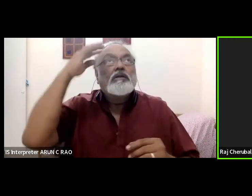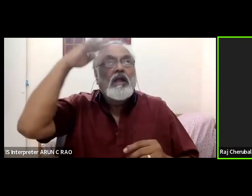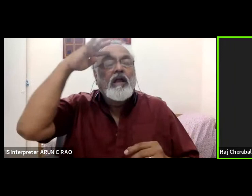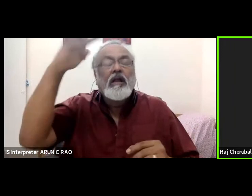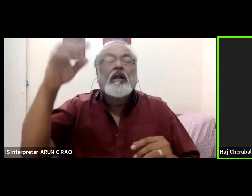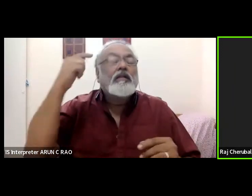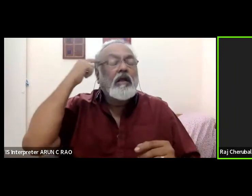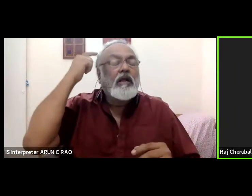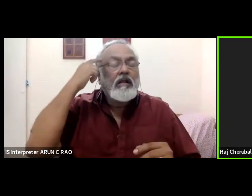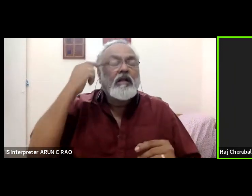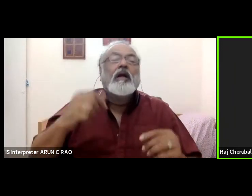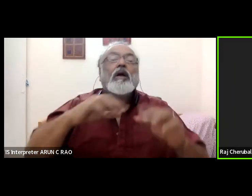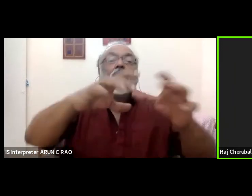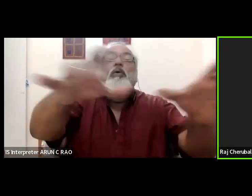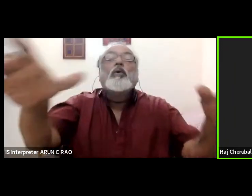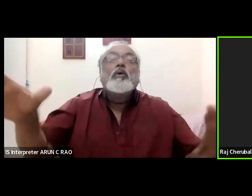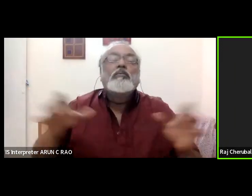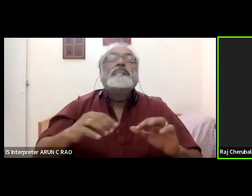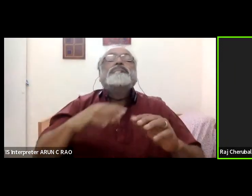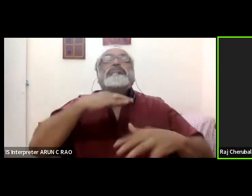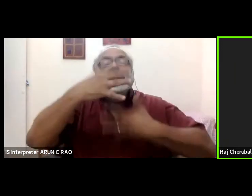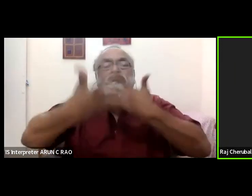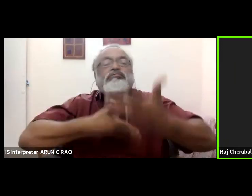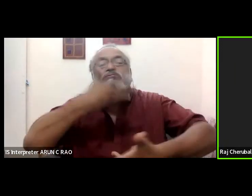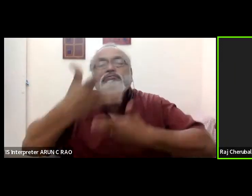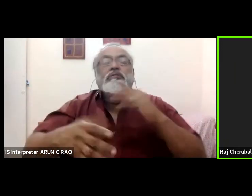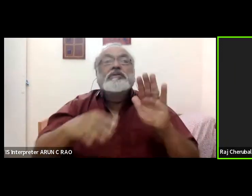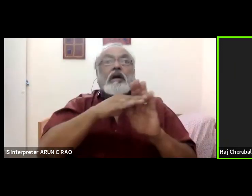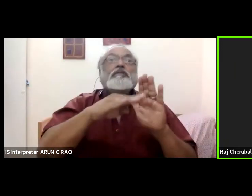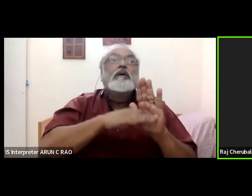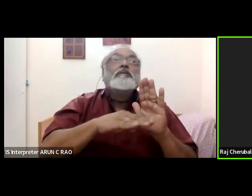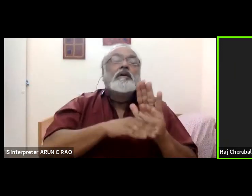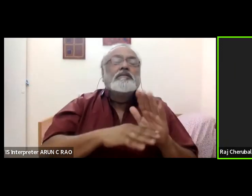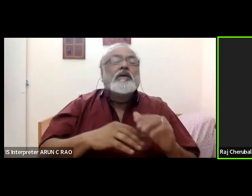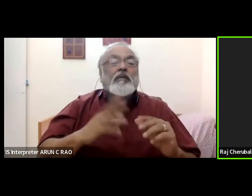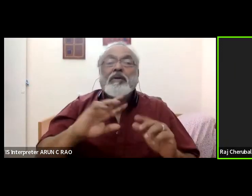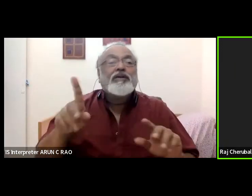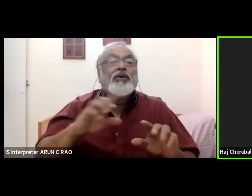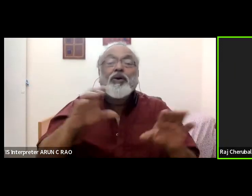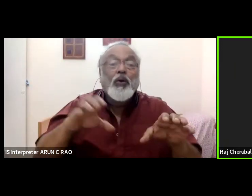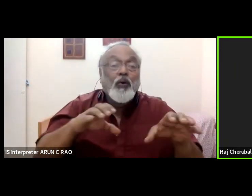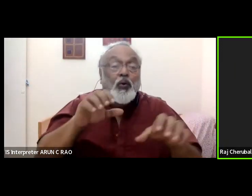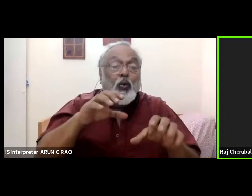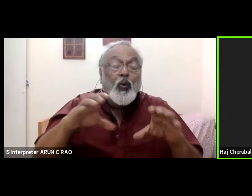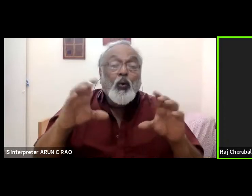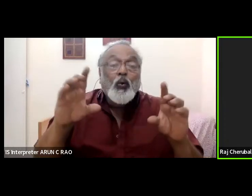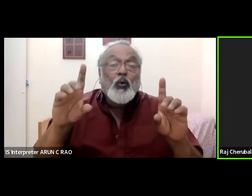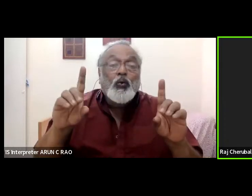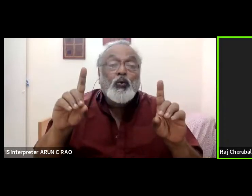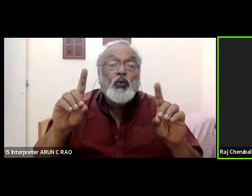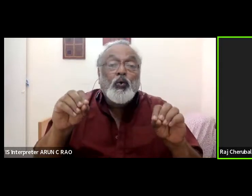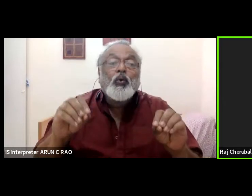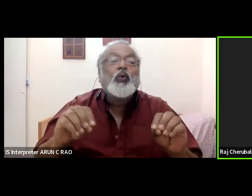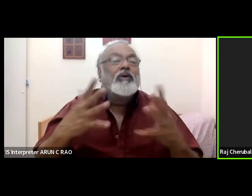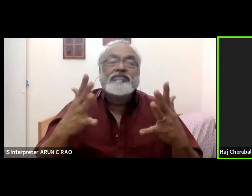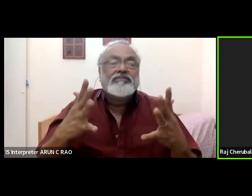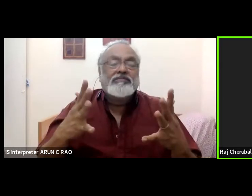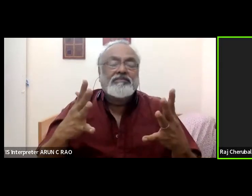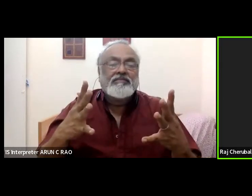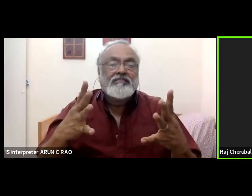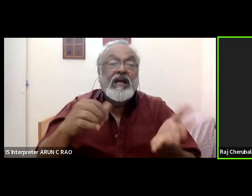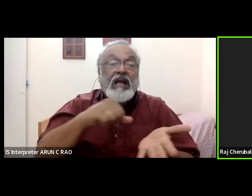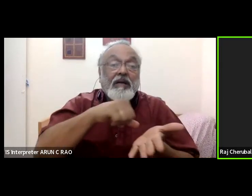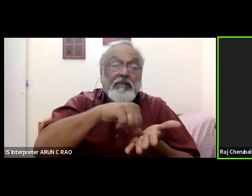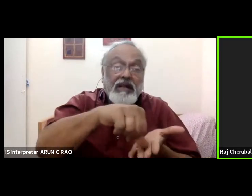those standards are missing. When it comes to private sector, I don't know how much we can do. That is, I know that the American Disabilities